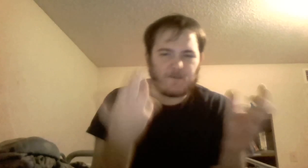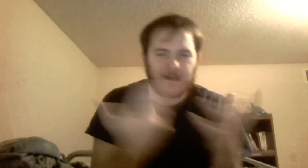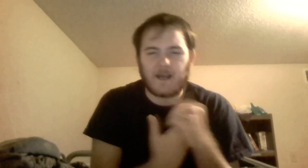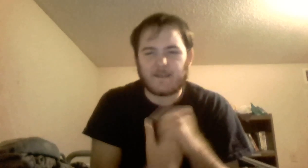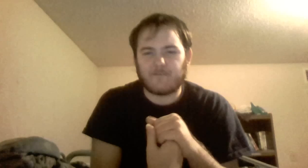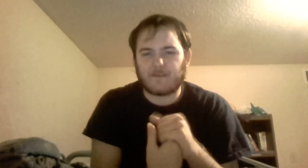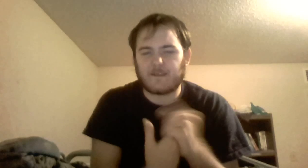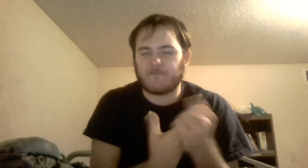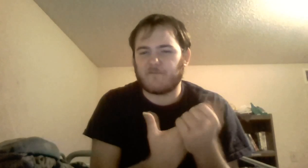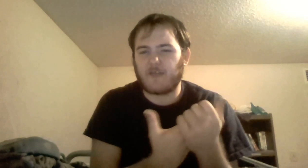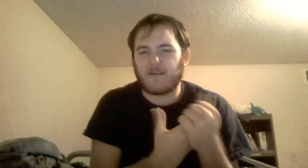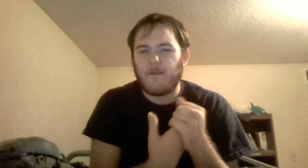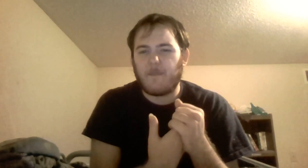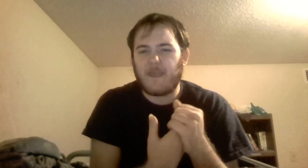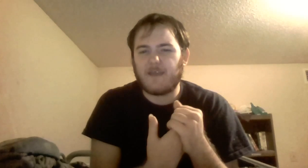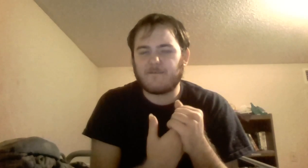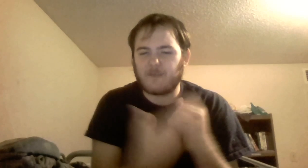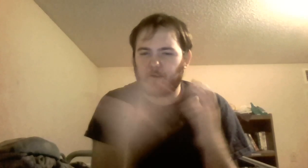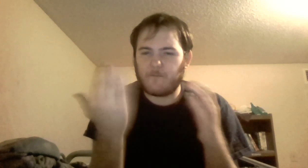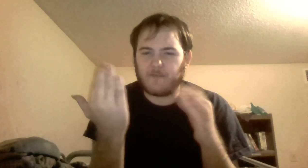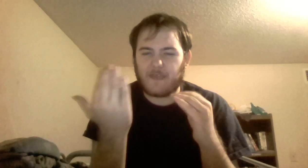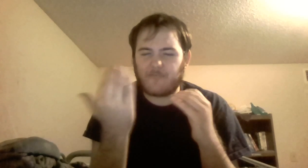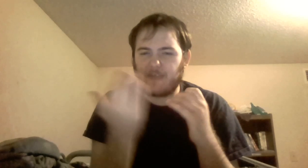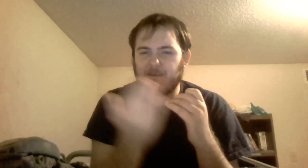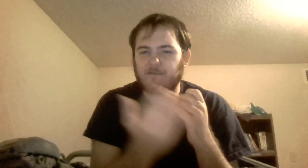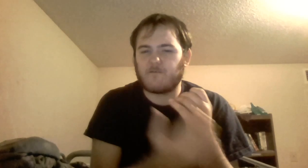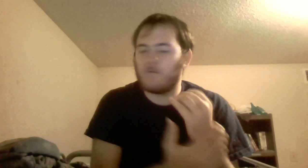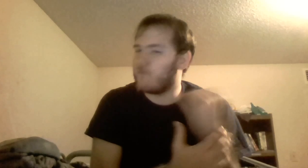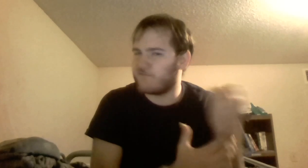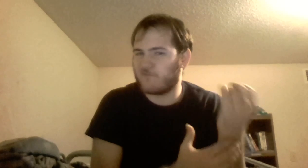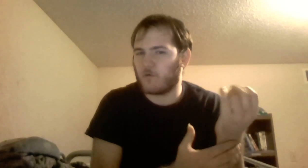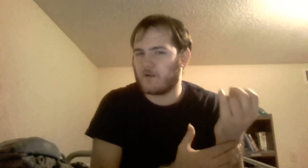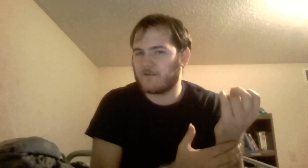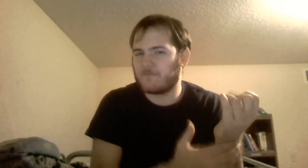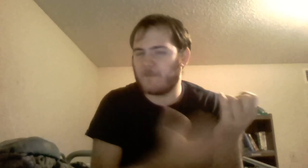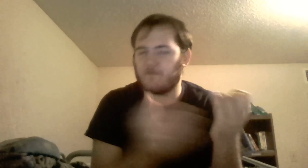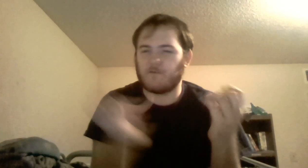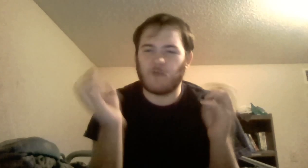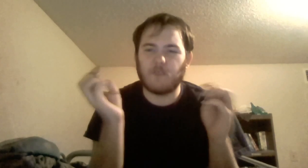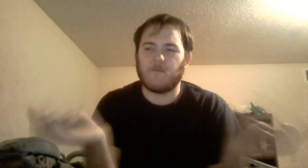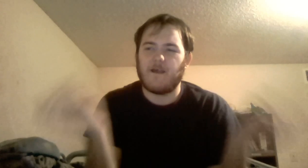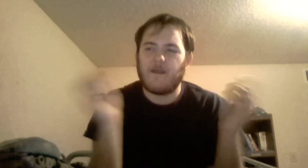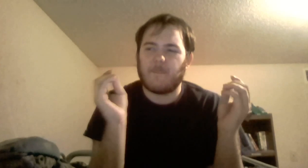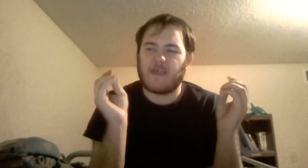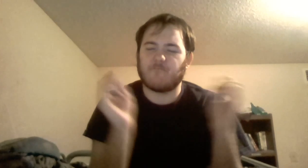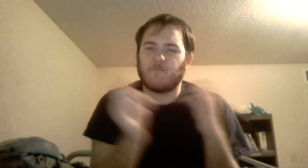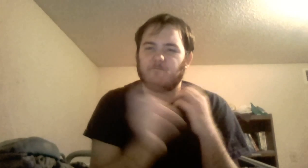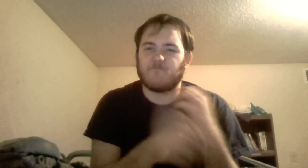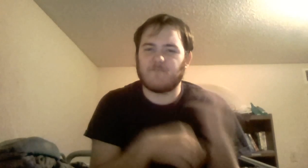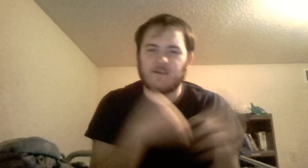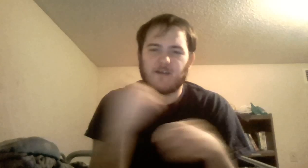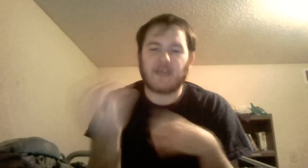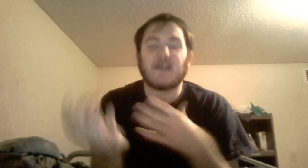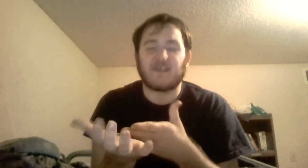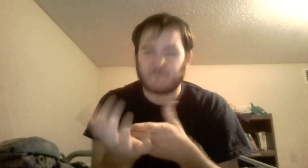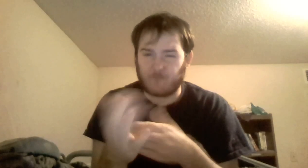that guide in the King's Eve finale, and, you know, and they did, for a little short, they've been doing one of them, have them, you know, hang out casually,